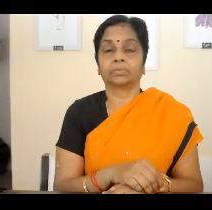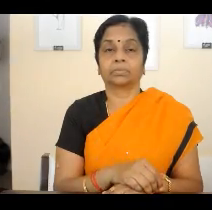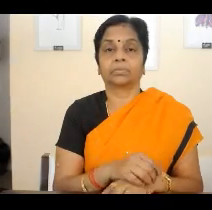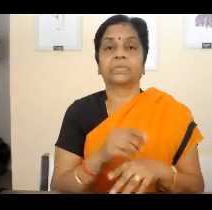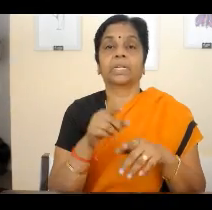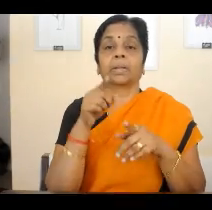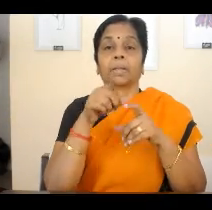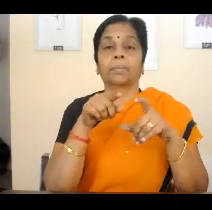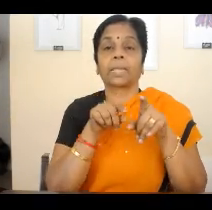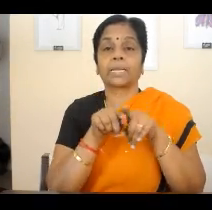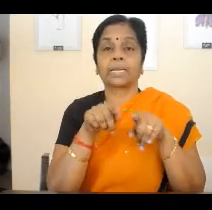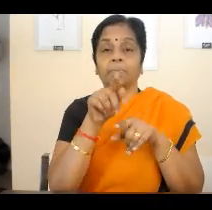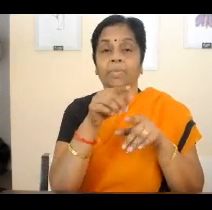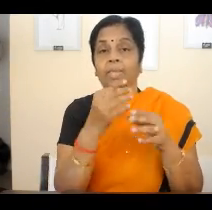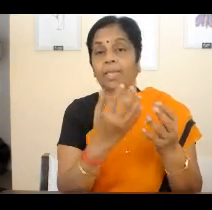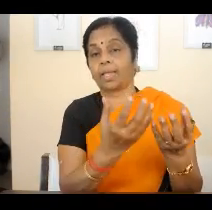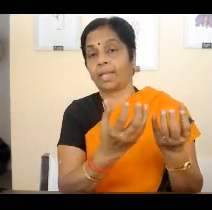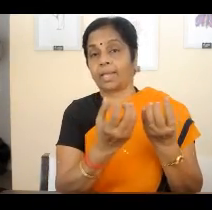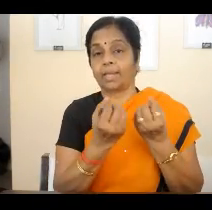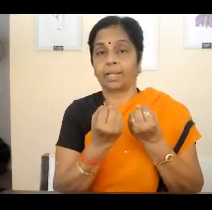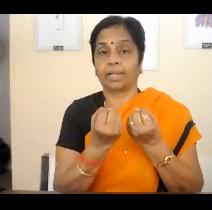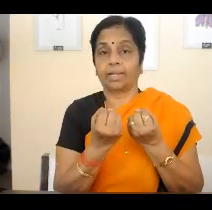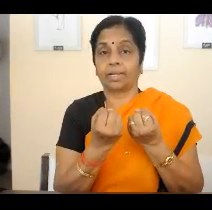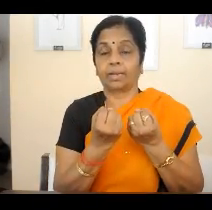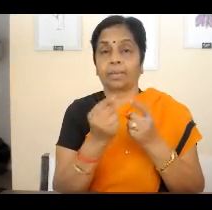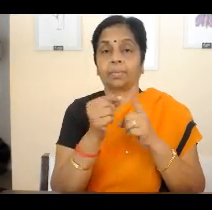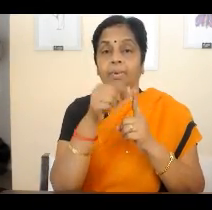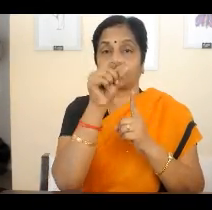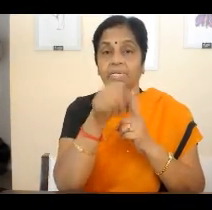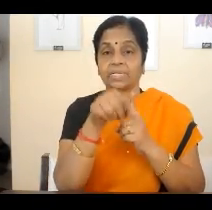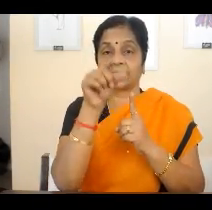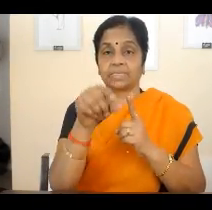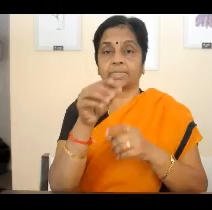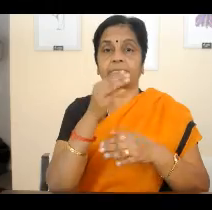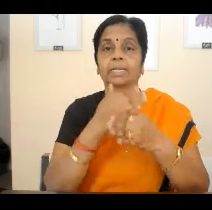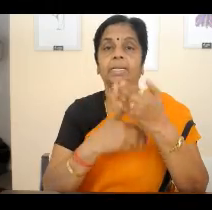exempt them from hiring persons with disabilities.